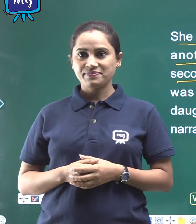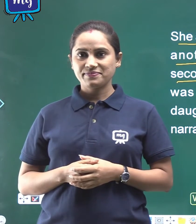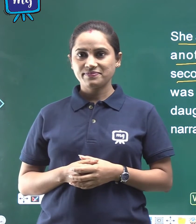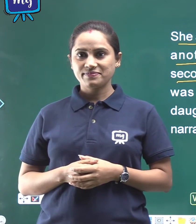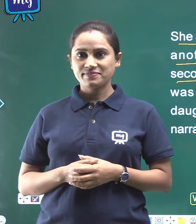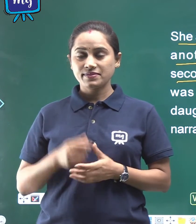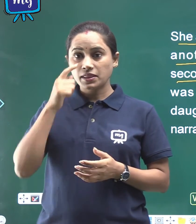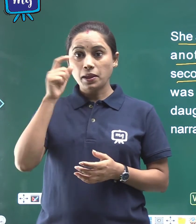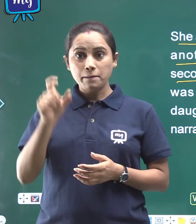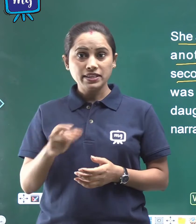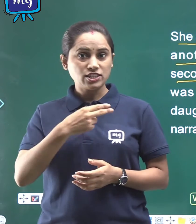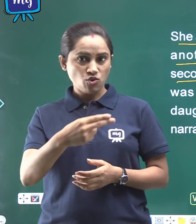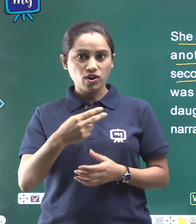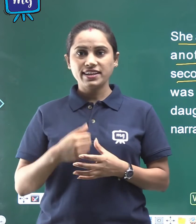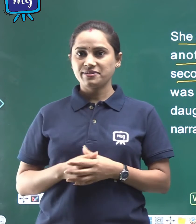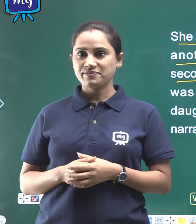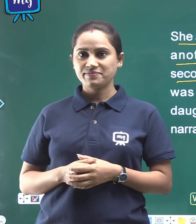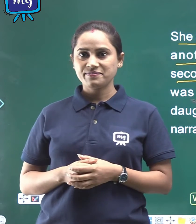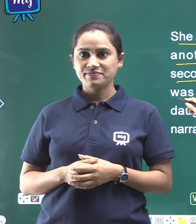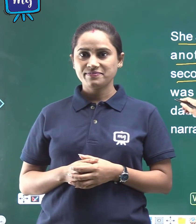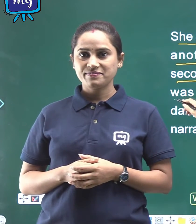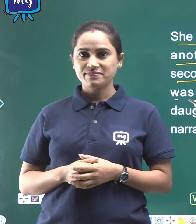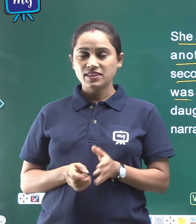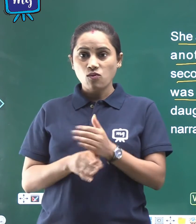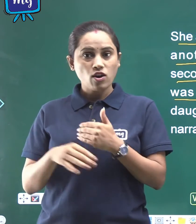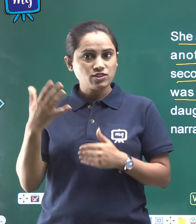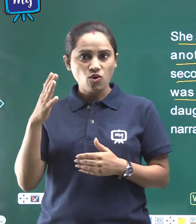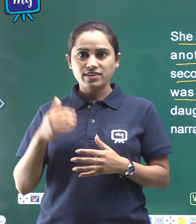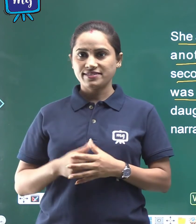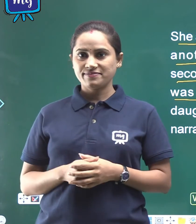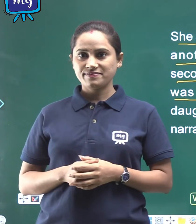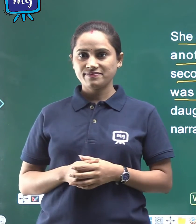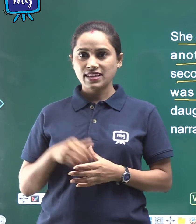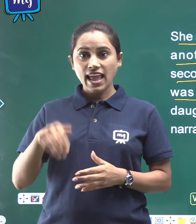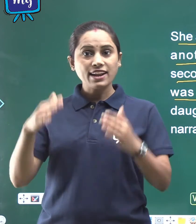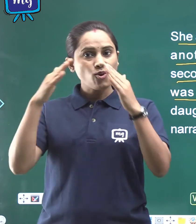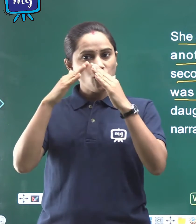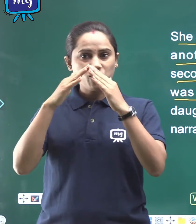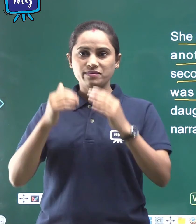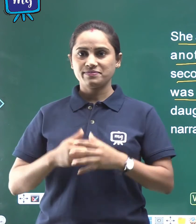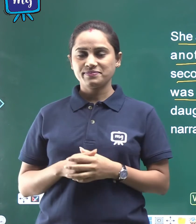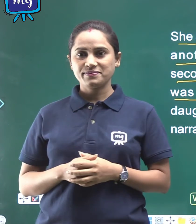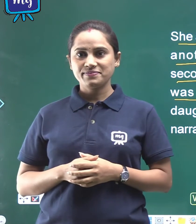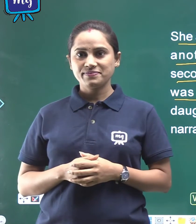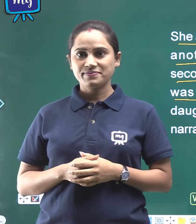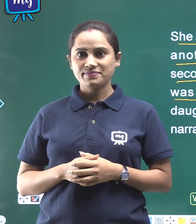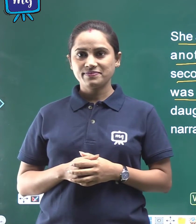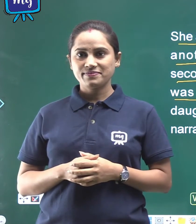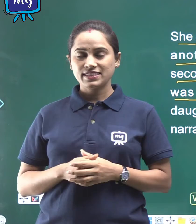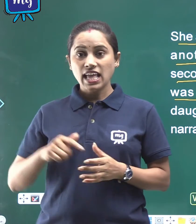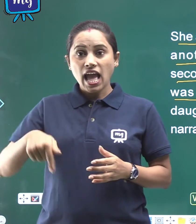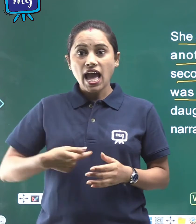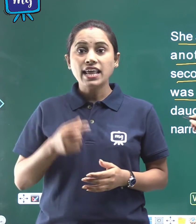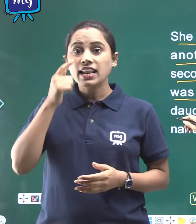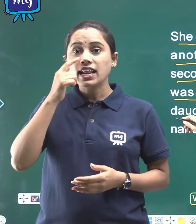Mrs. Darling was not at home. Her